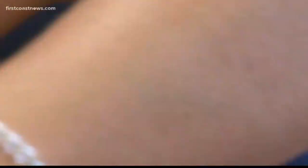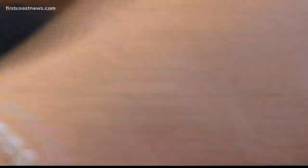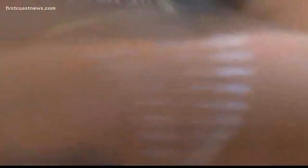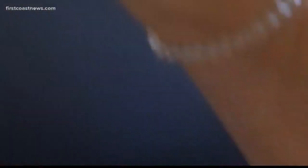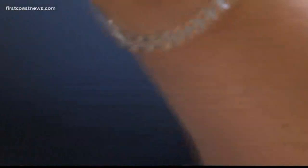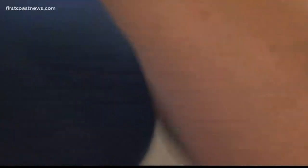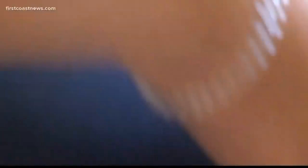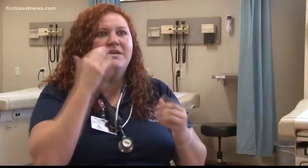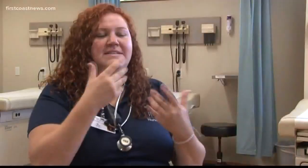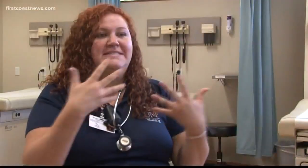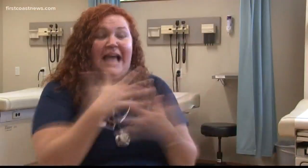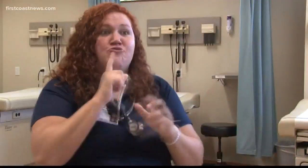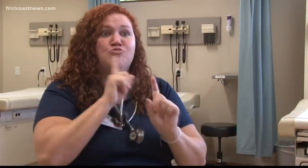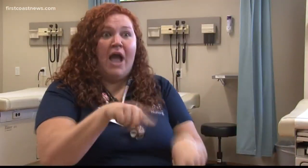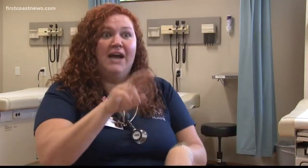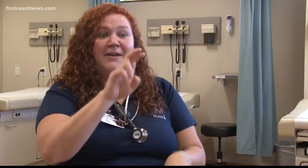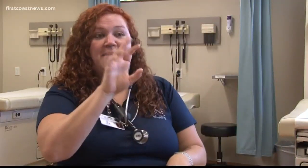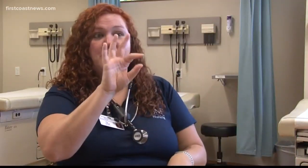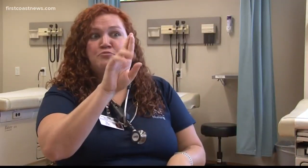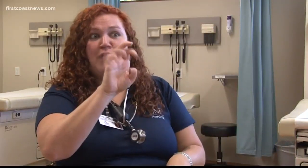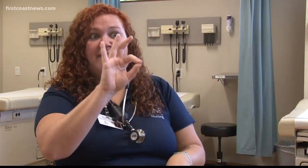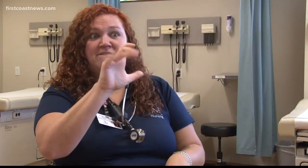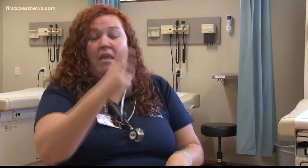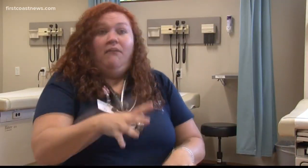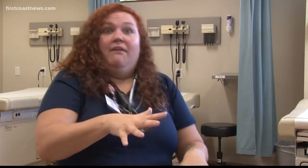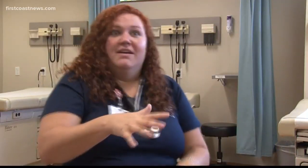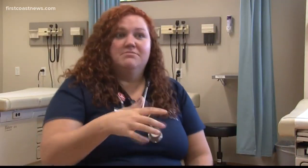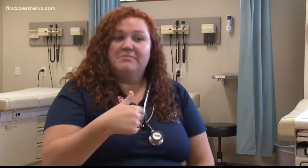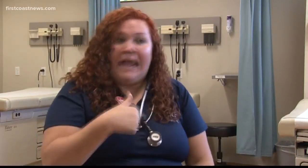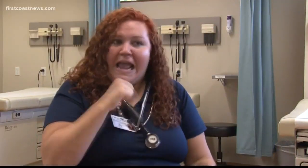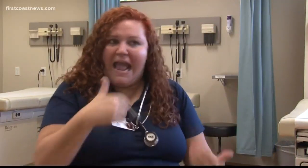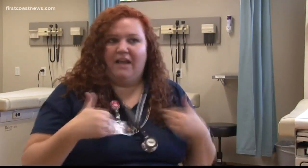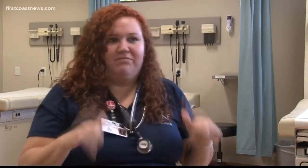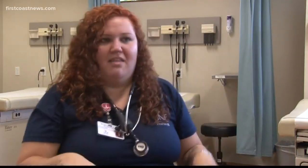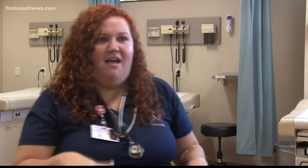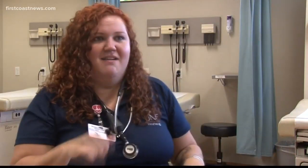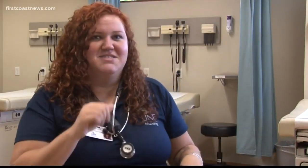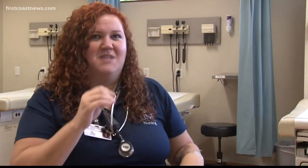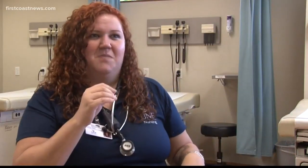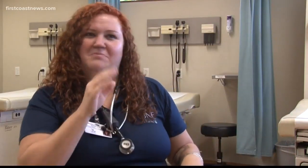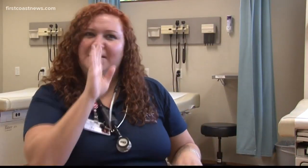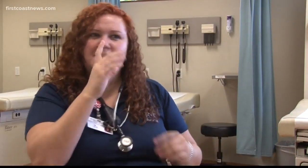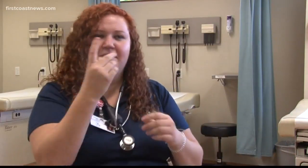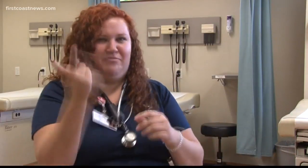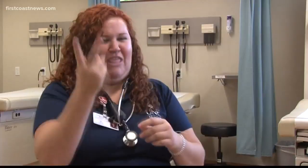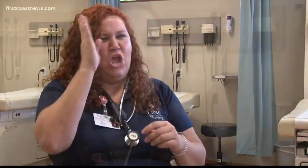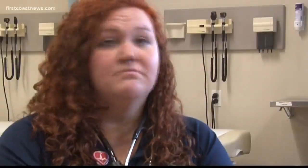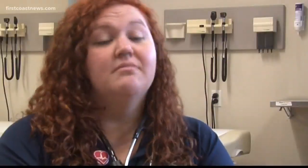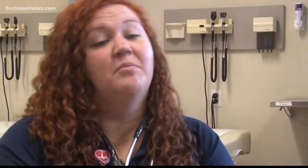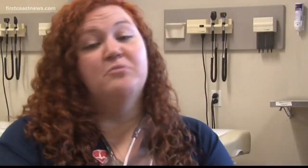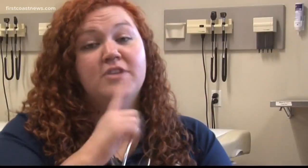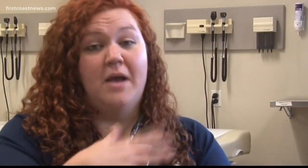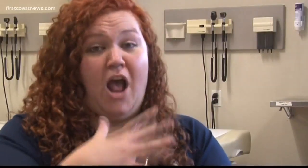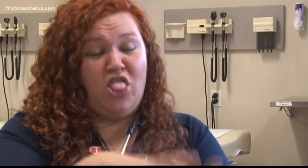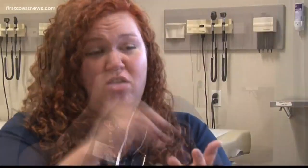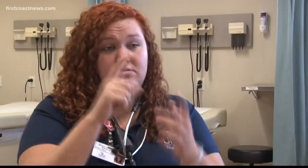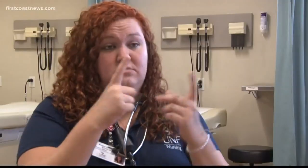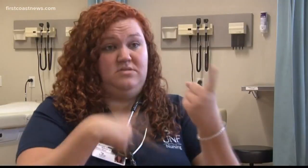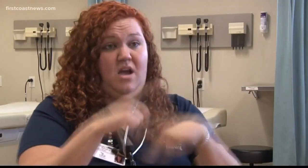old, my dad tried to scare me and expected a reaction, but I didn't have that. Well, really, I learned sign at